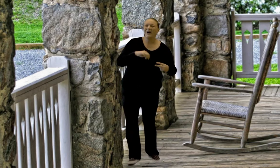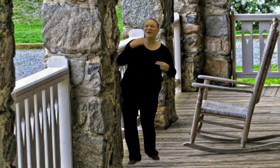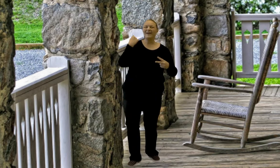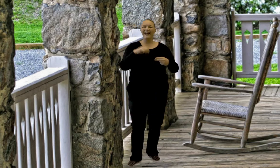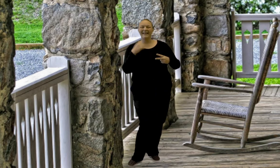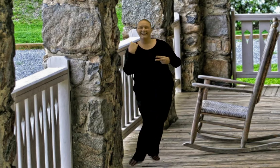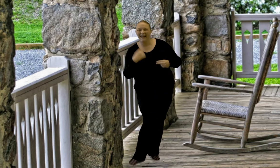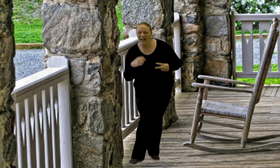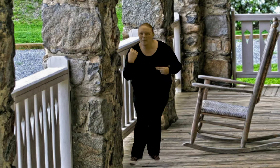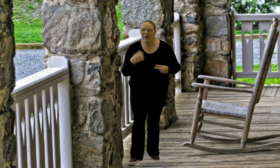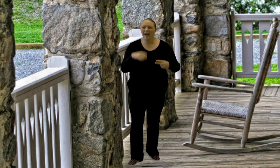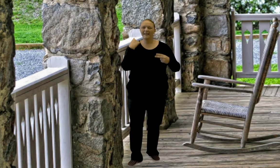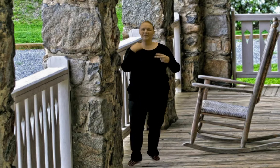Oh, my aunt came back